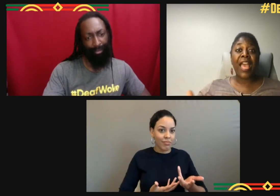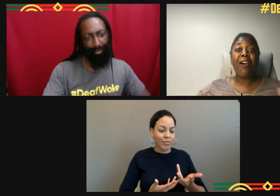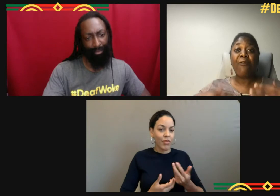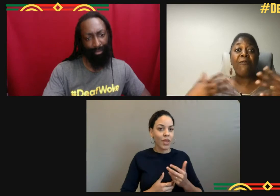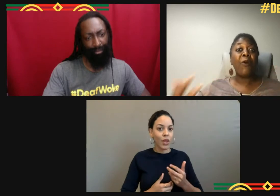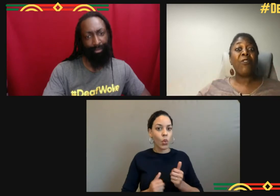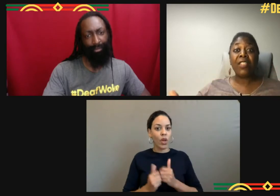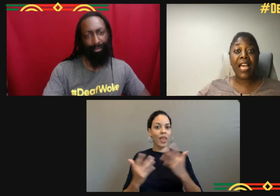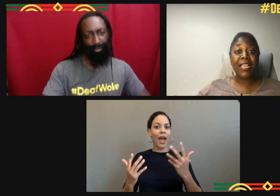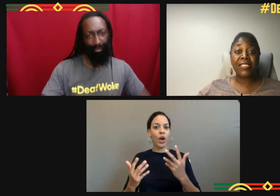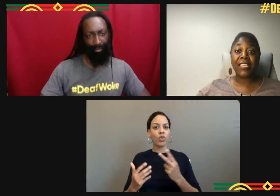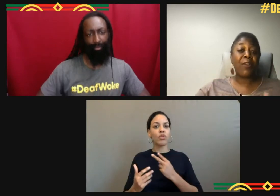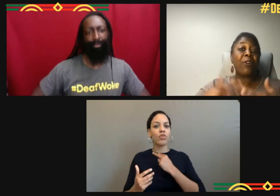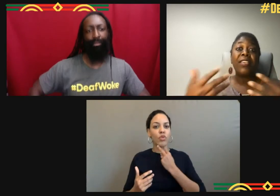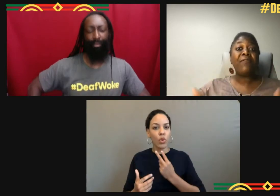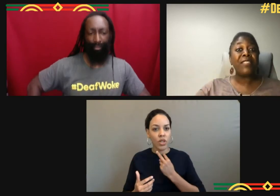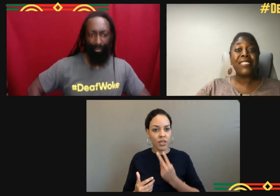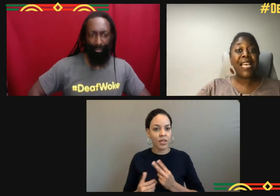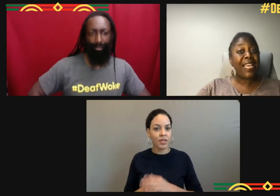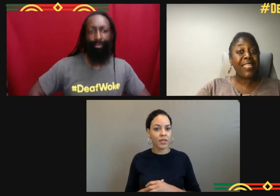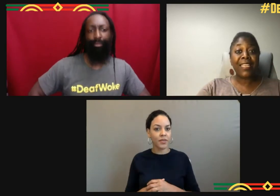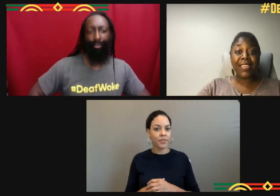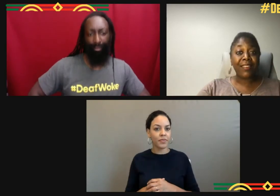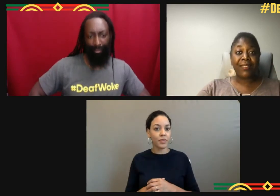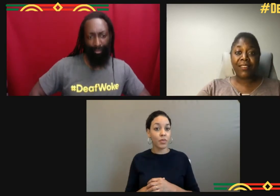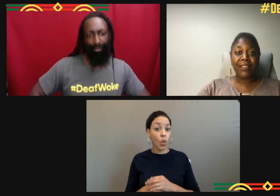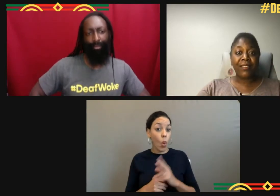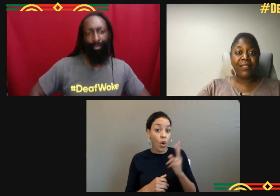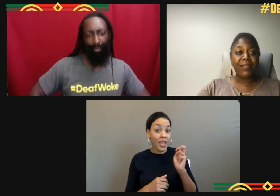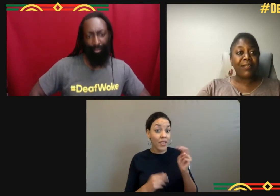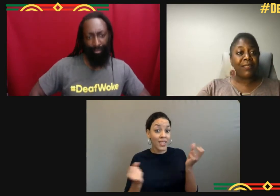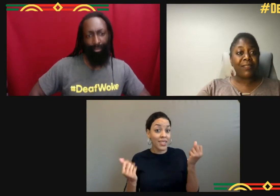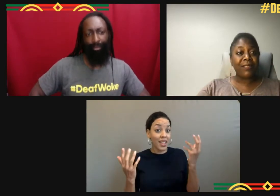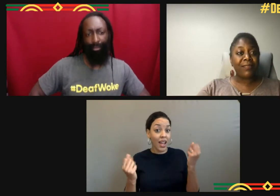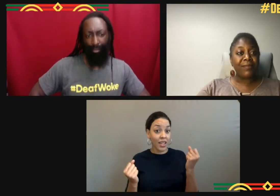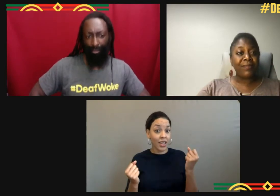express without vocalizing or even signing?